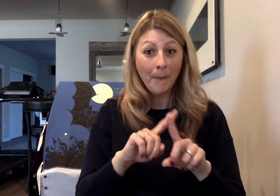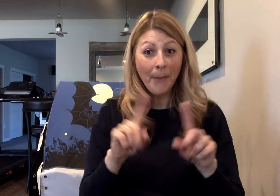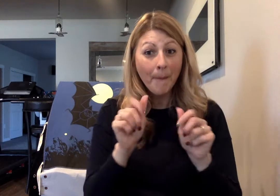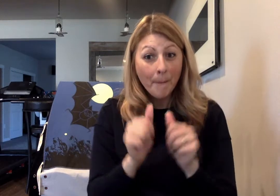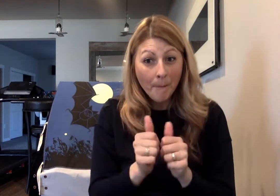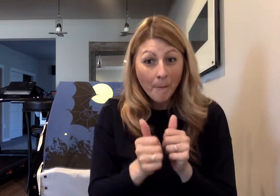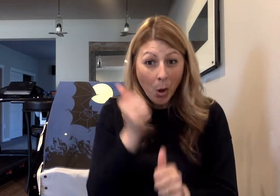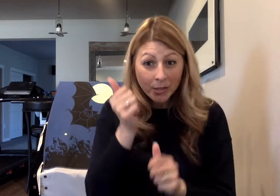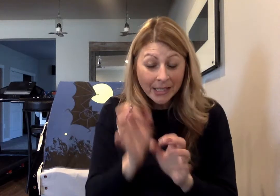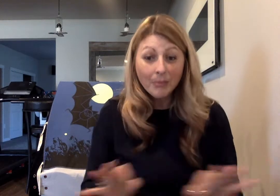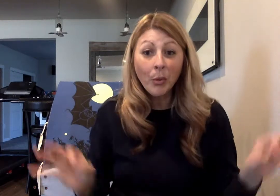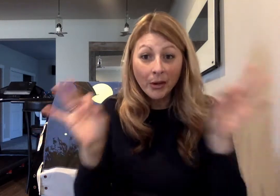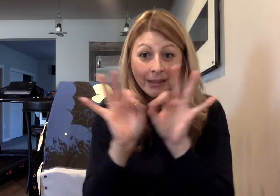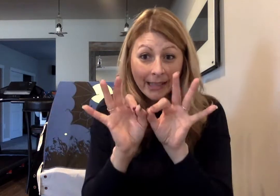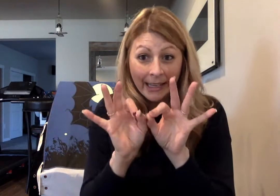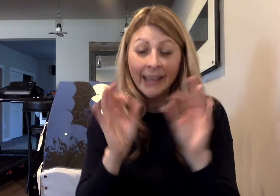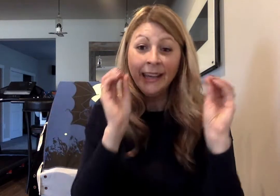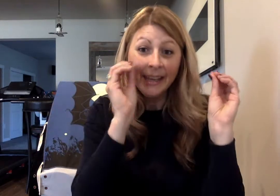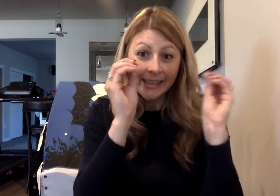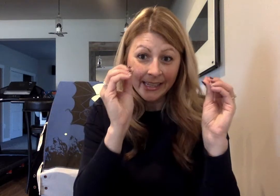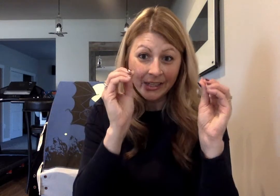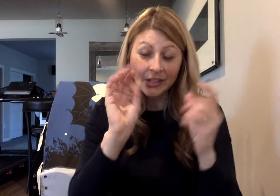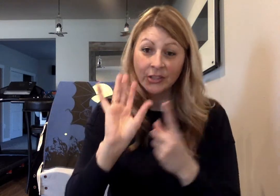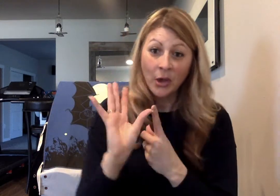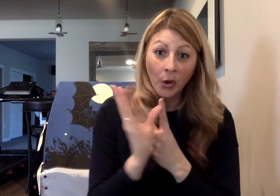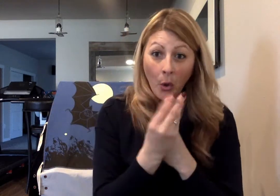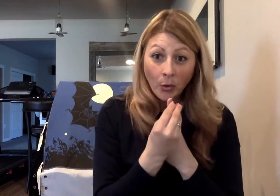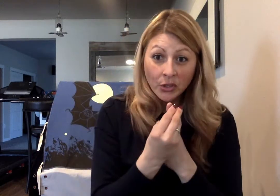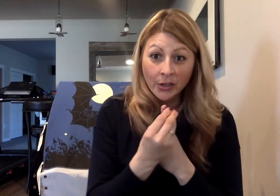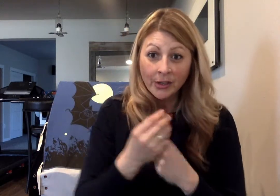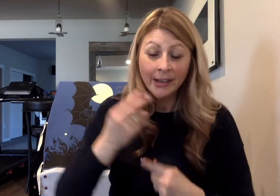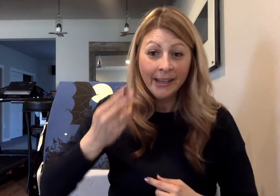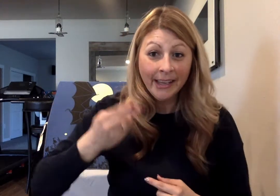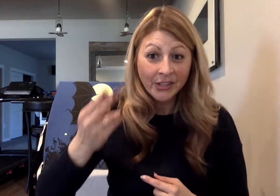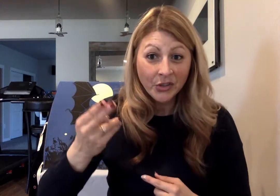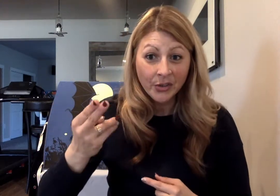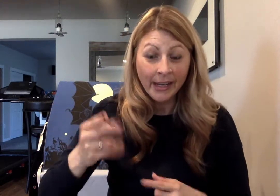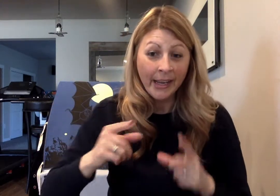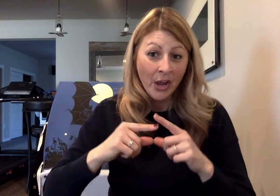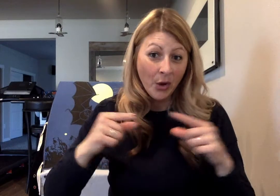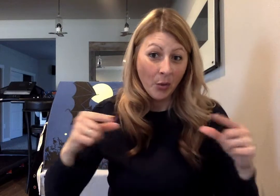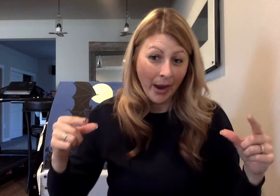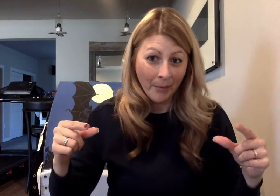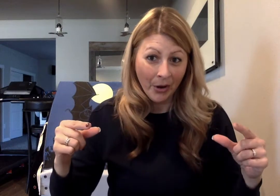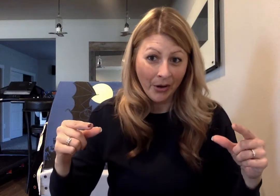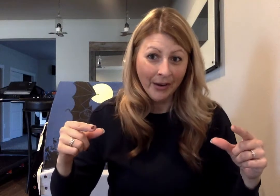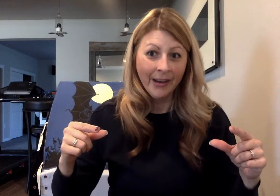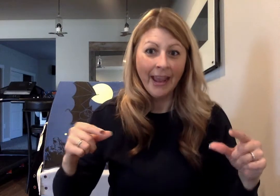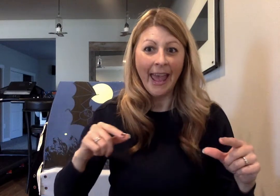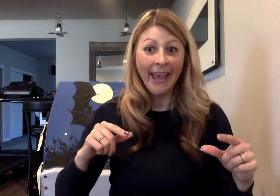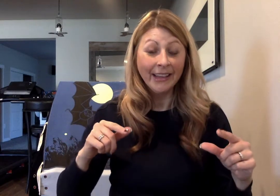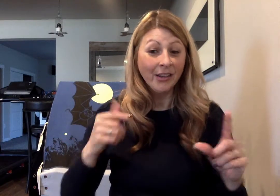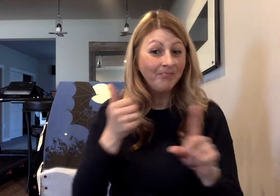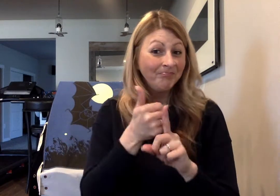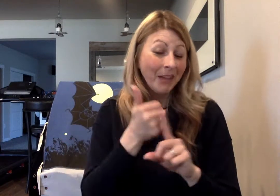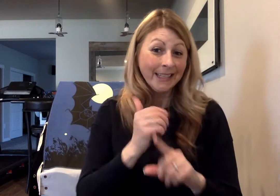but most importantly, it teaches culture, history, grammar, and a